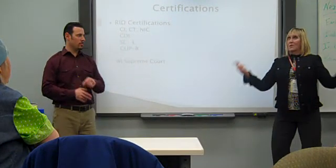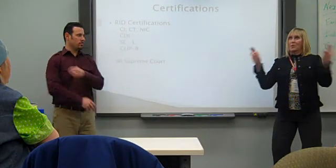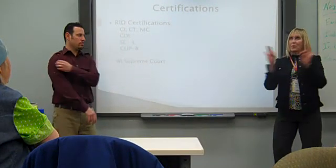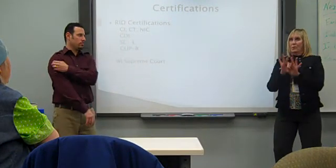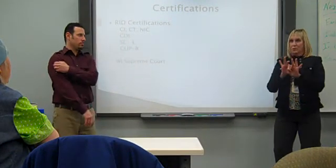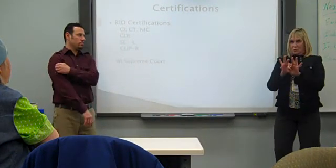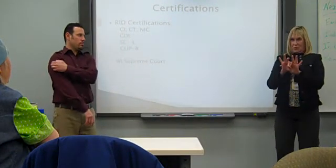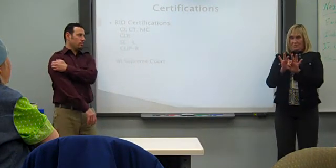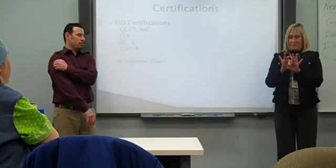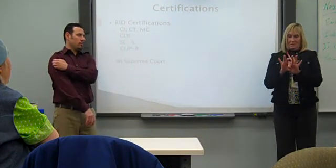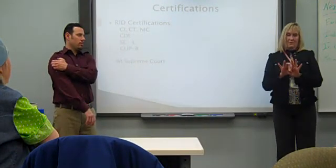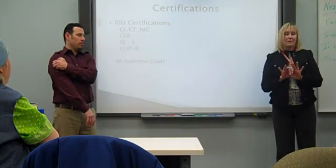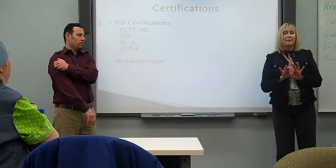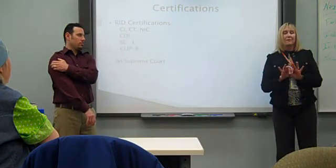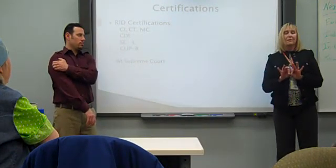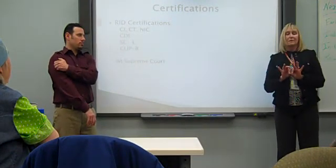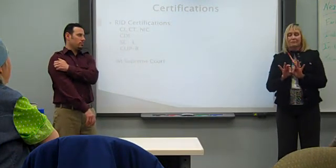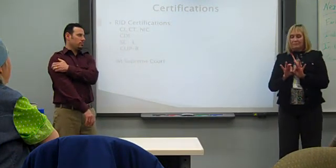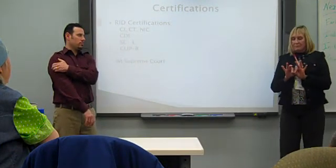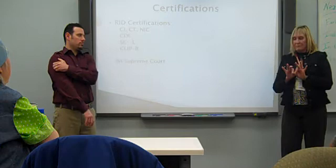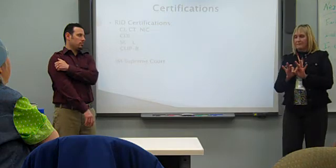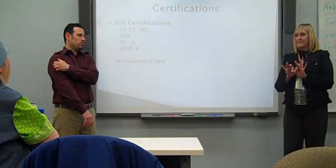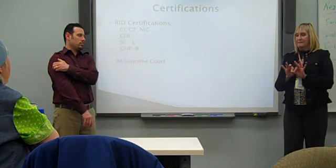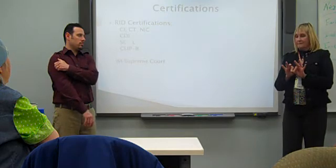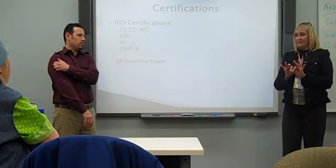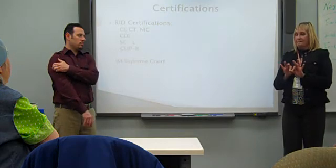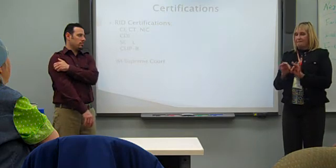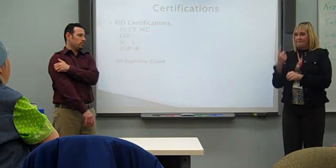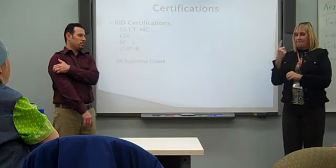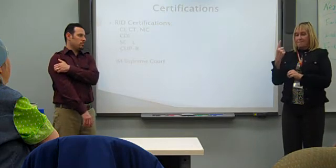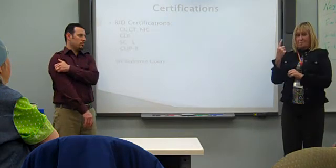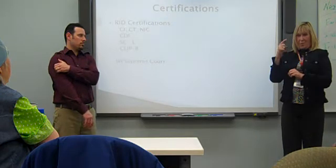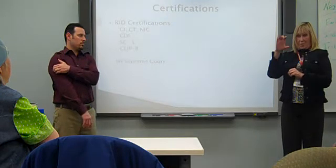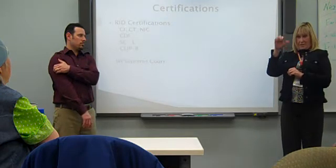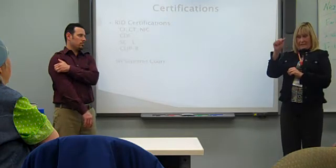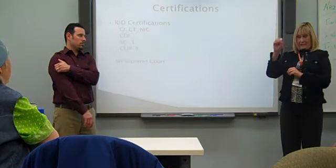I can give you guys some examples of why CEIs are very important to me.